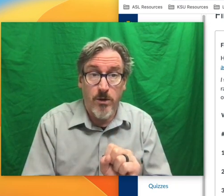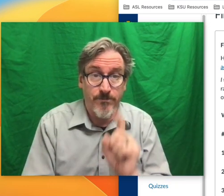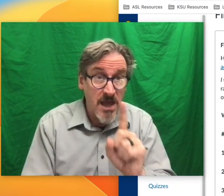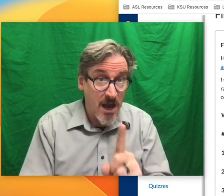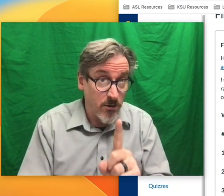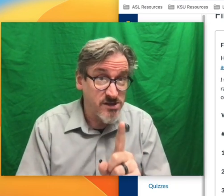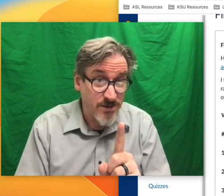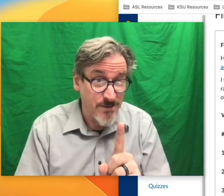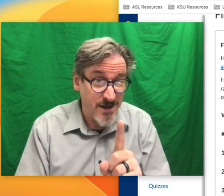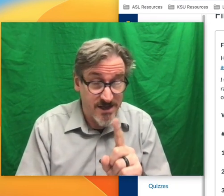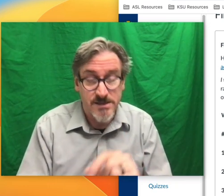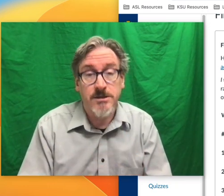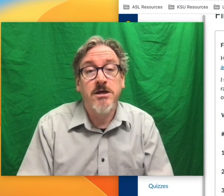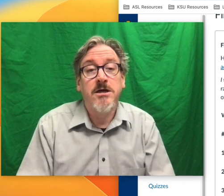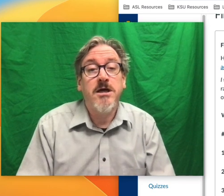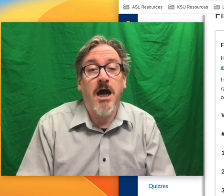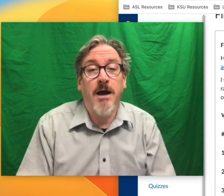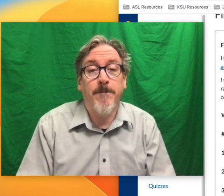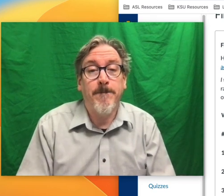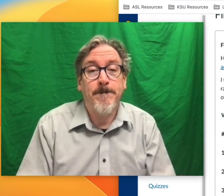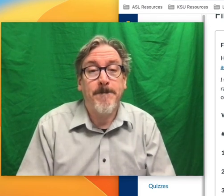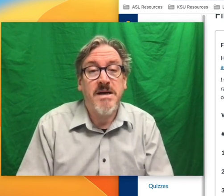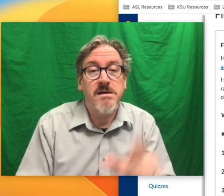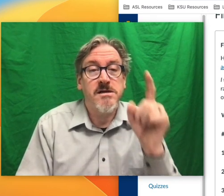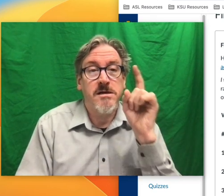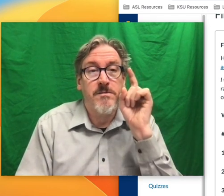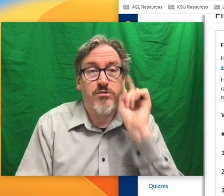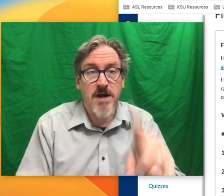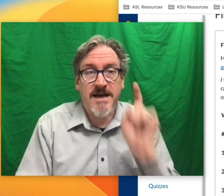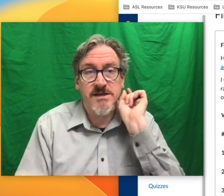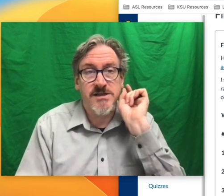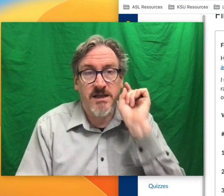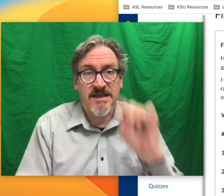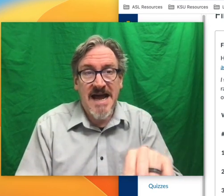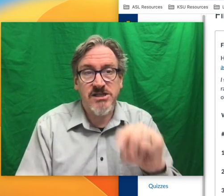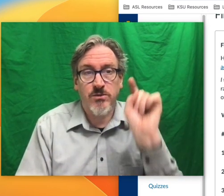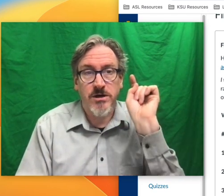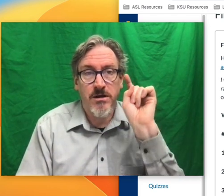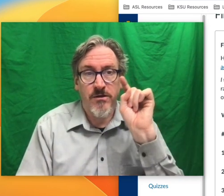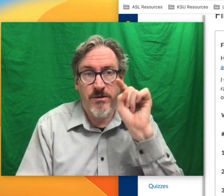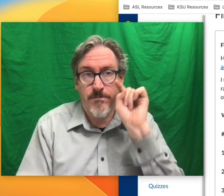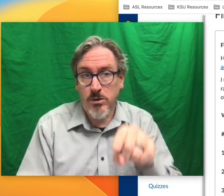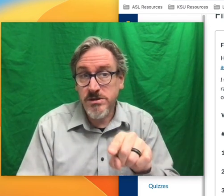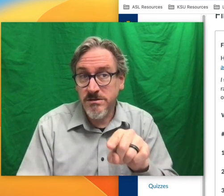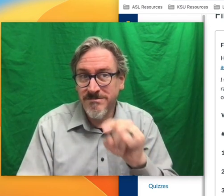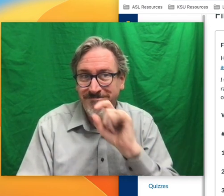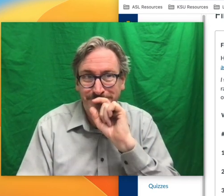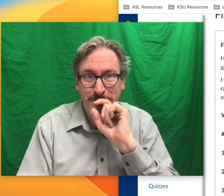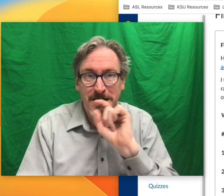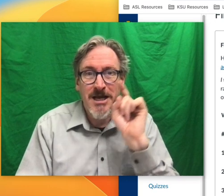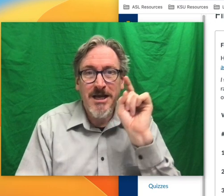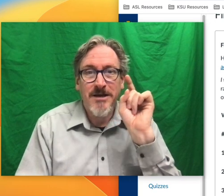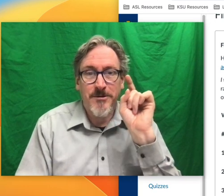individual one. I will also recommend this: um, practice the last one the most,